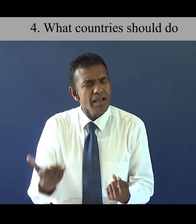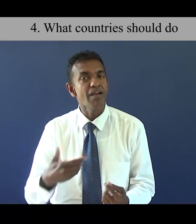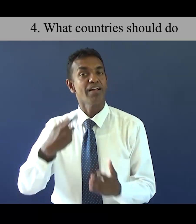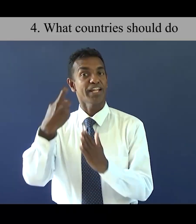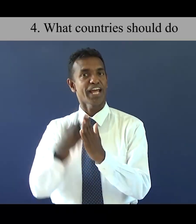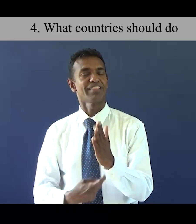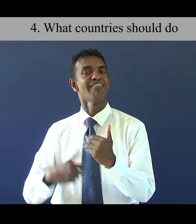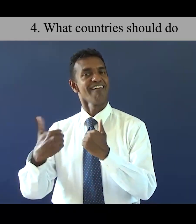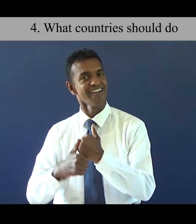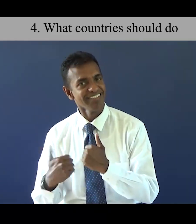aren't fair.